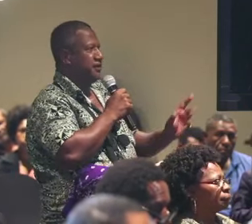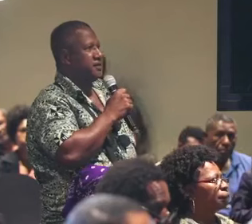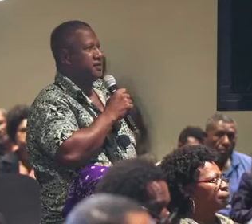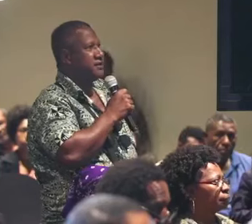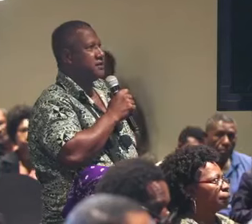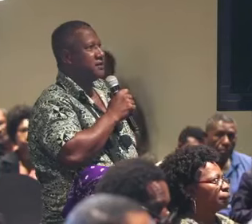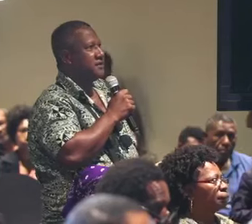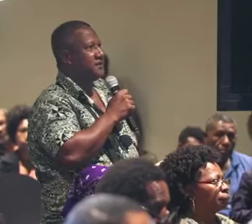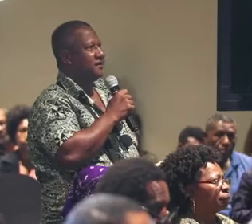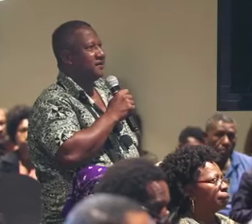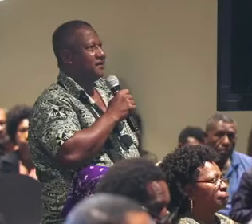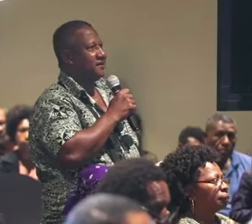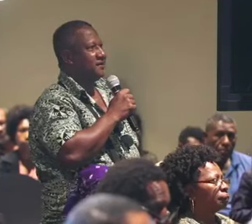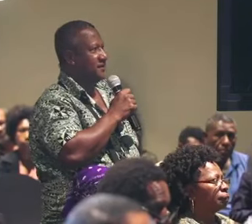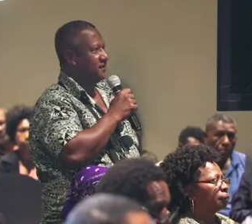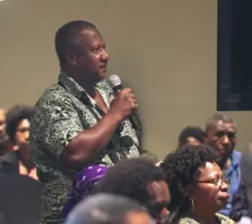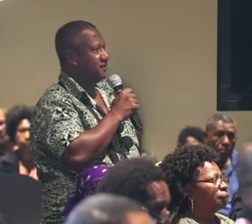line of business.